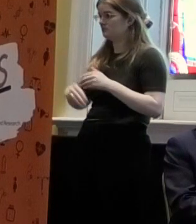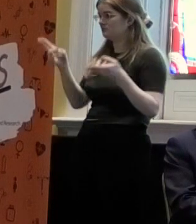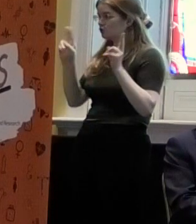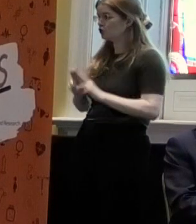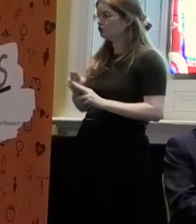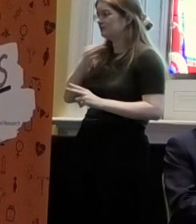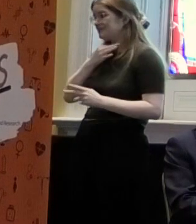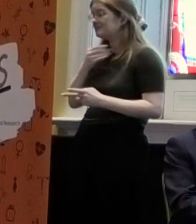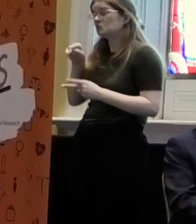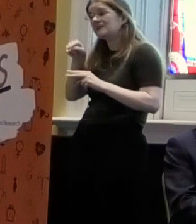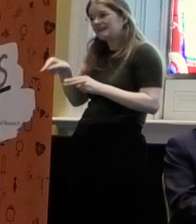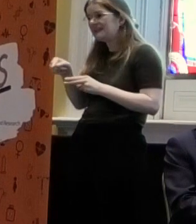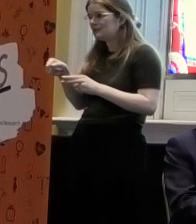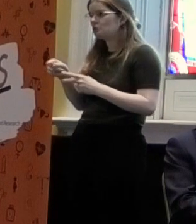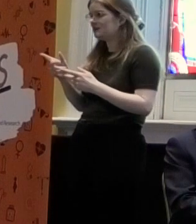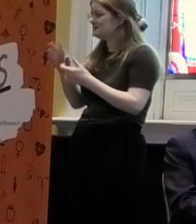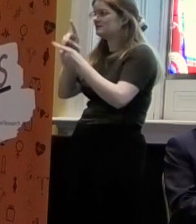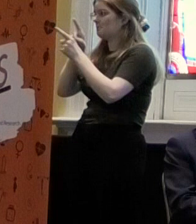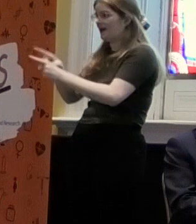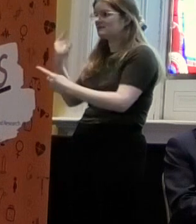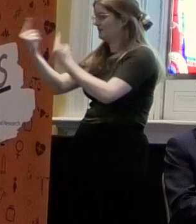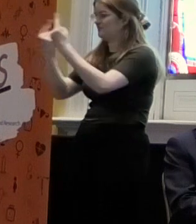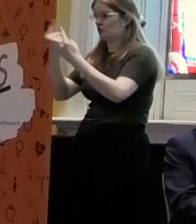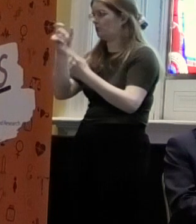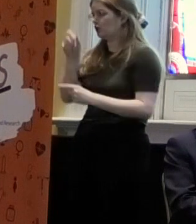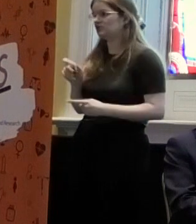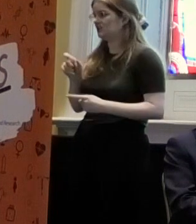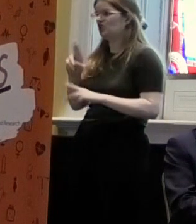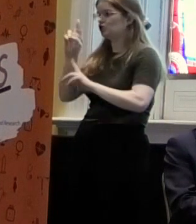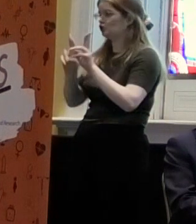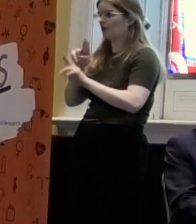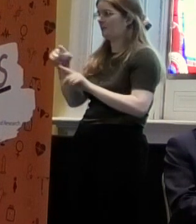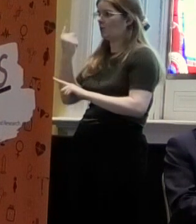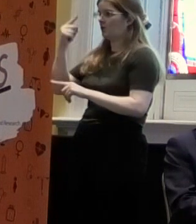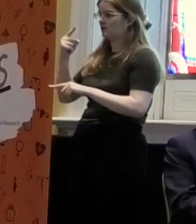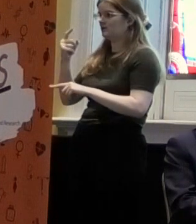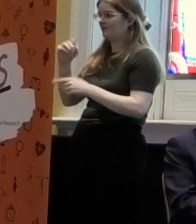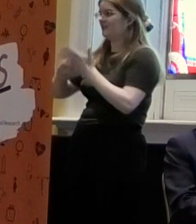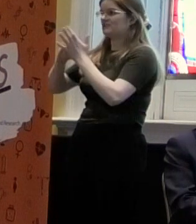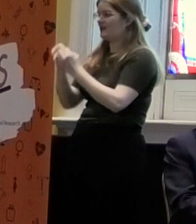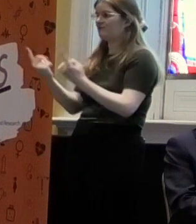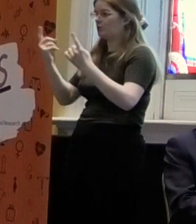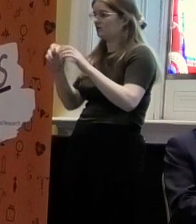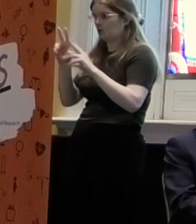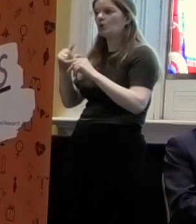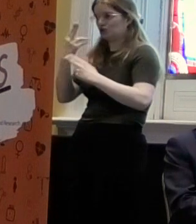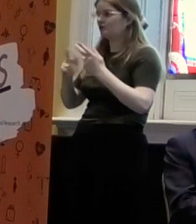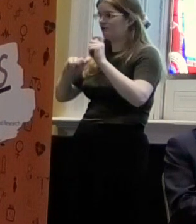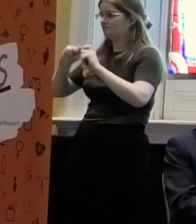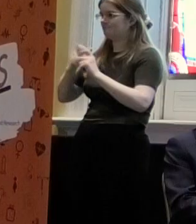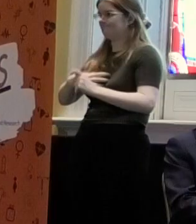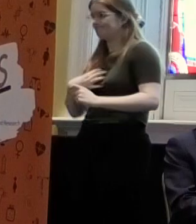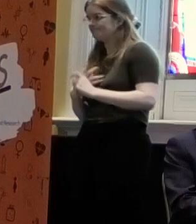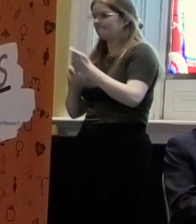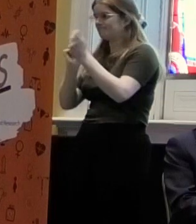really the type of thing that needs to be individualized. You're really talking about individualized medicine there. And, you know, the patient experience is really important.